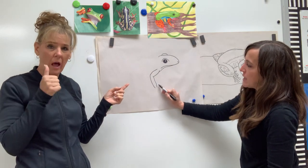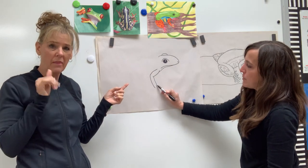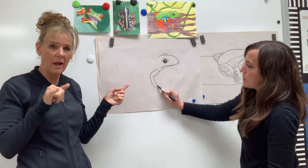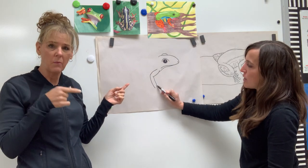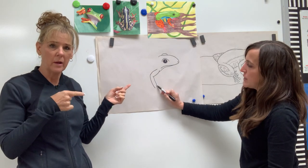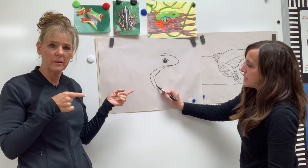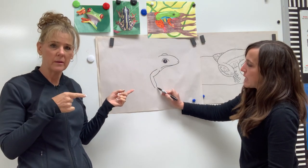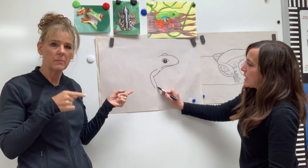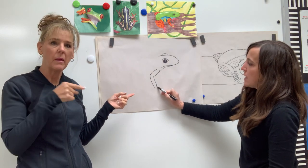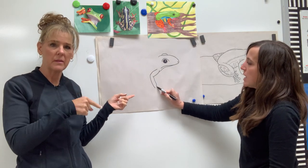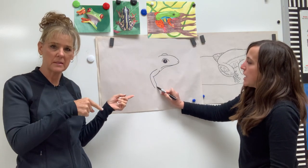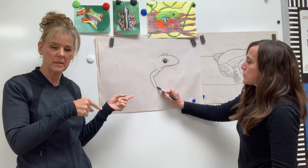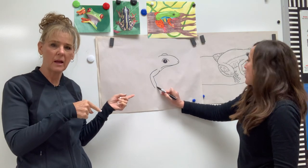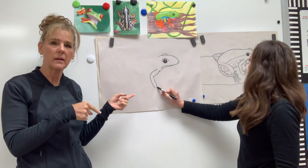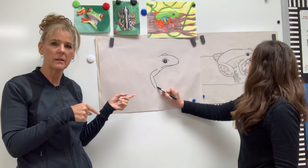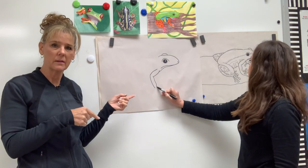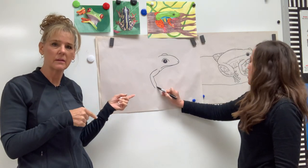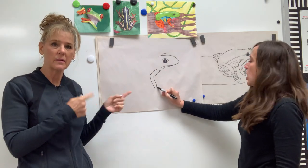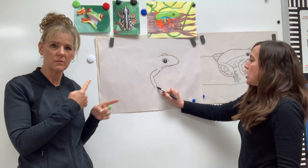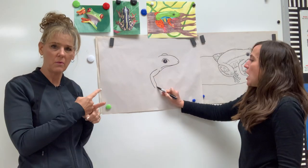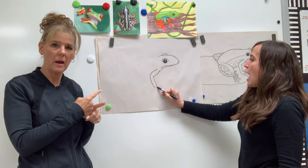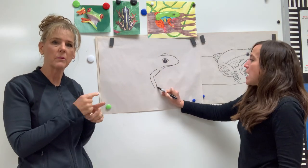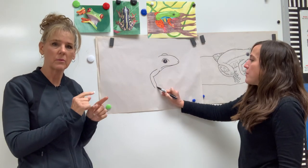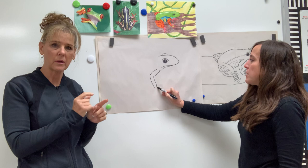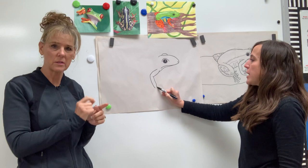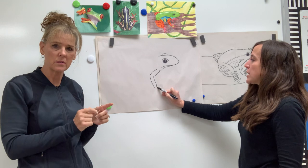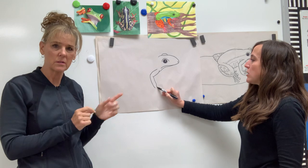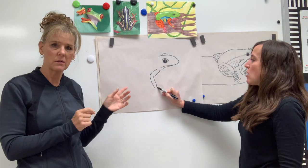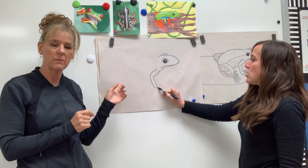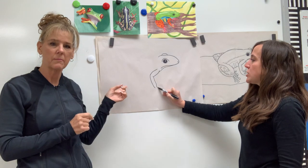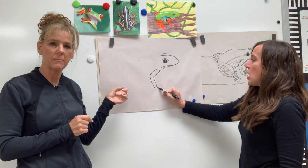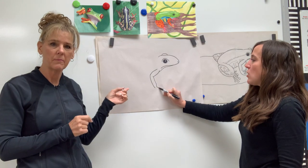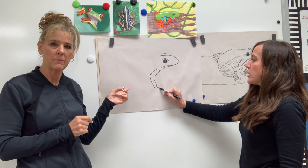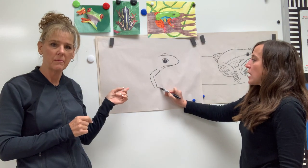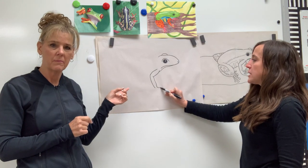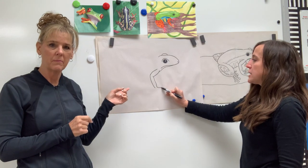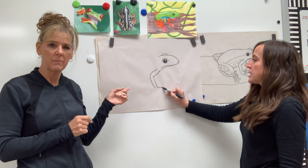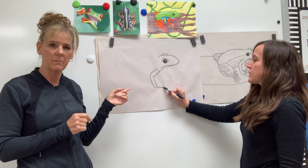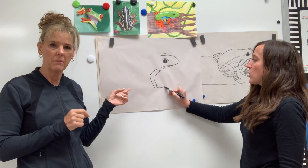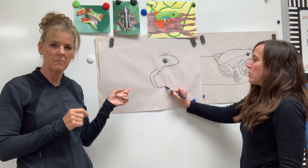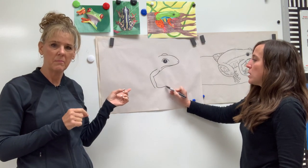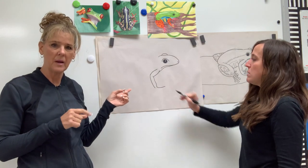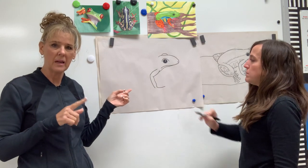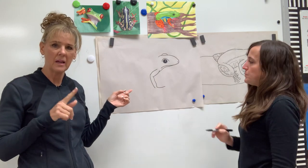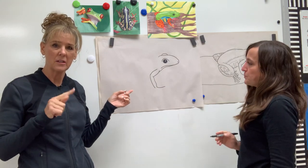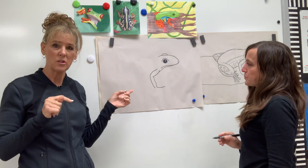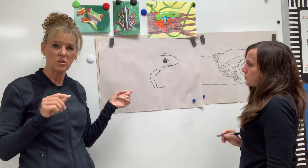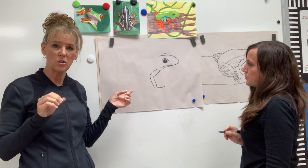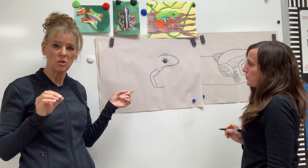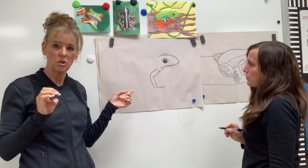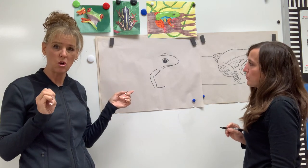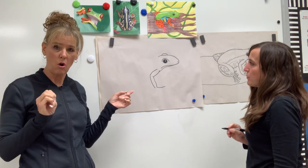this side, but on this side is where I'm gonna start. And I'm gonna make a long toe that kind of sticks forward.